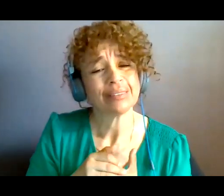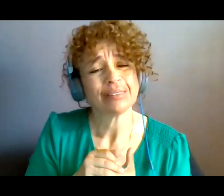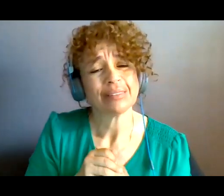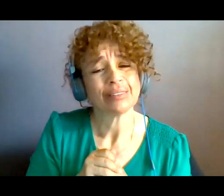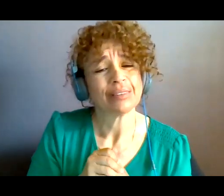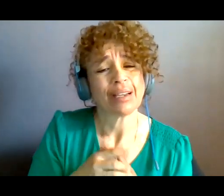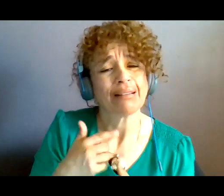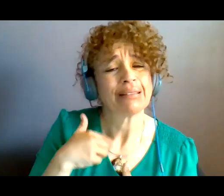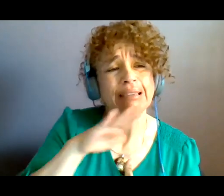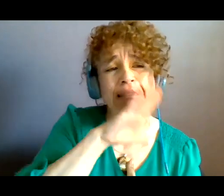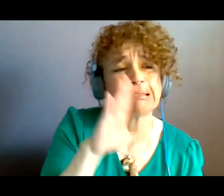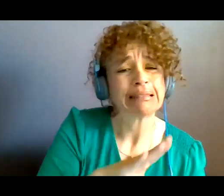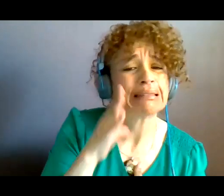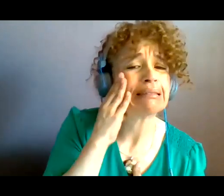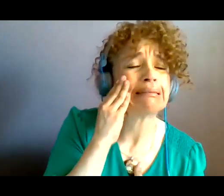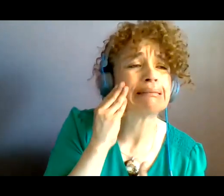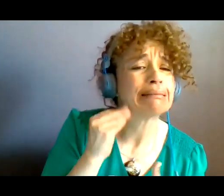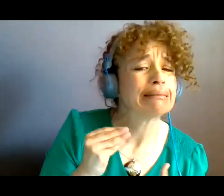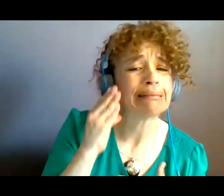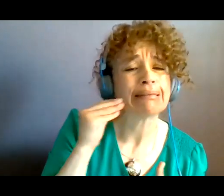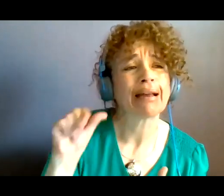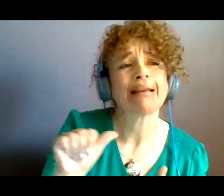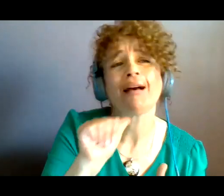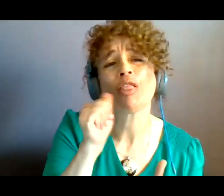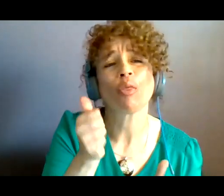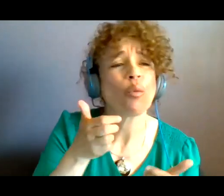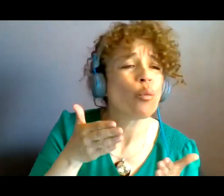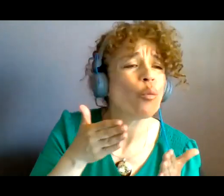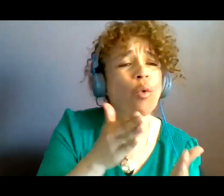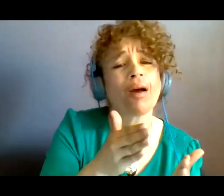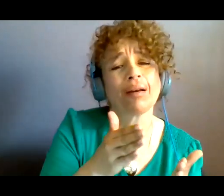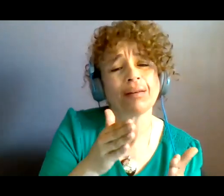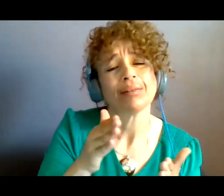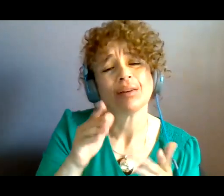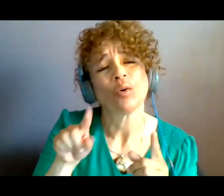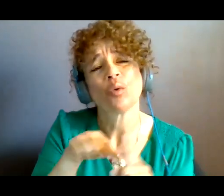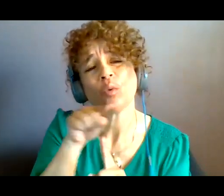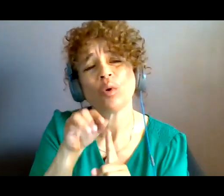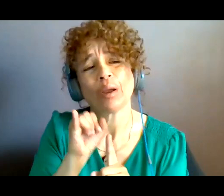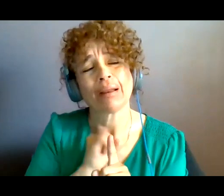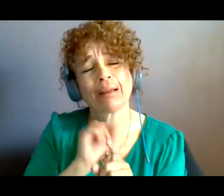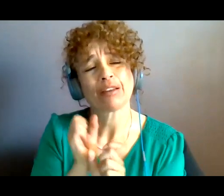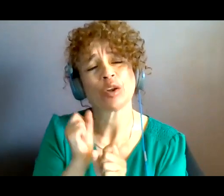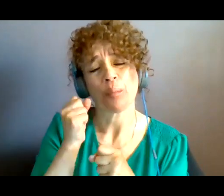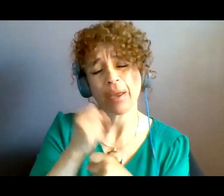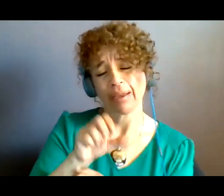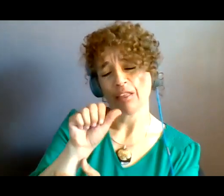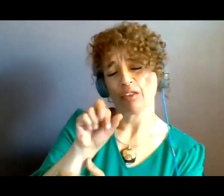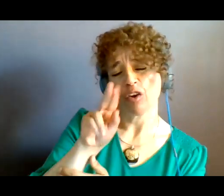I've never experienced that in any other way other than when I'm when I'm making the art.